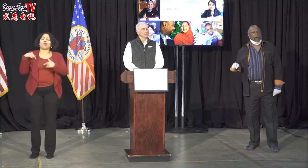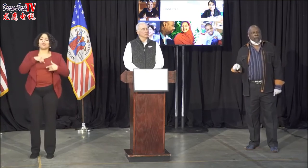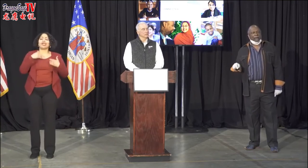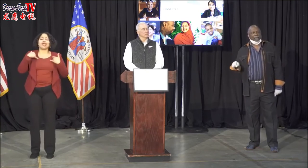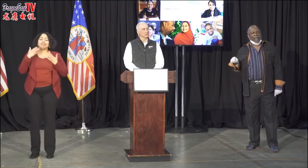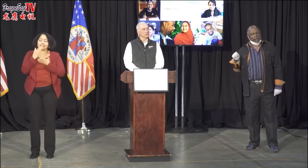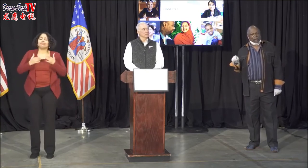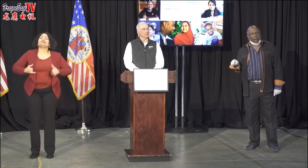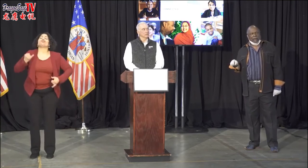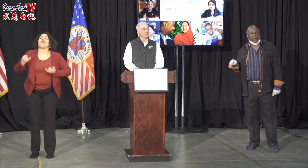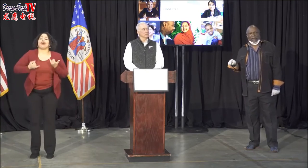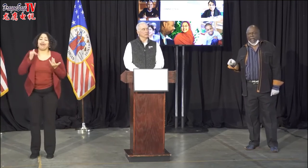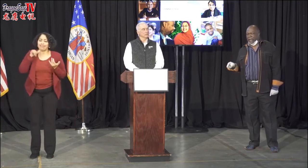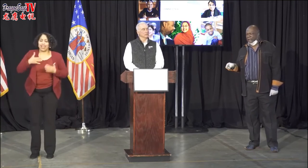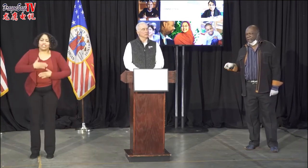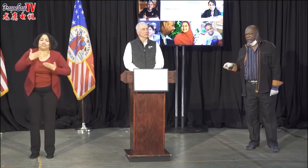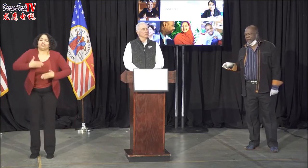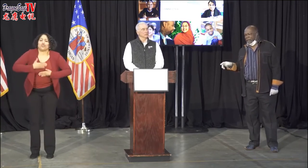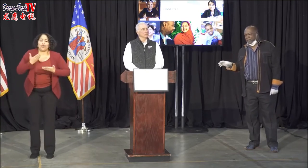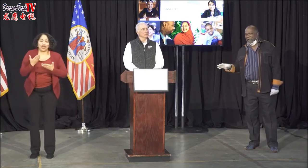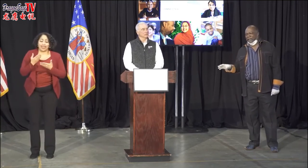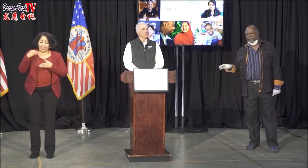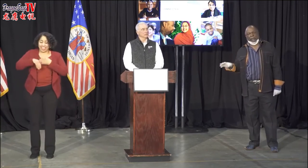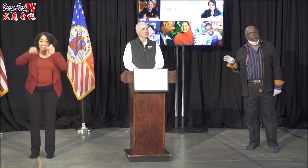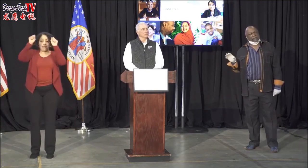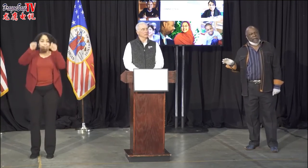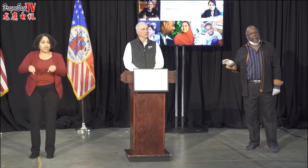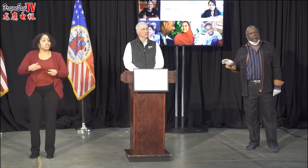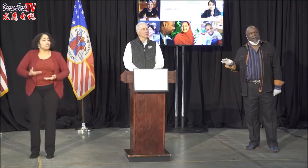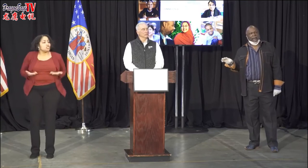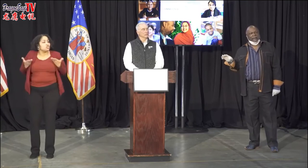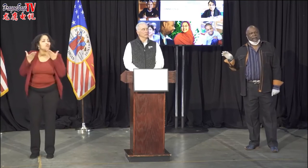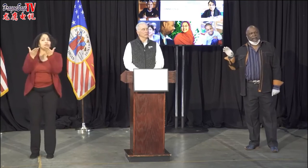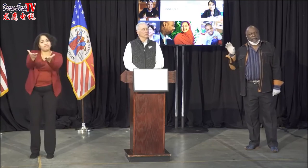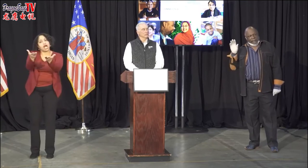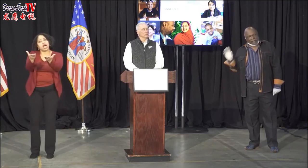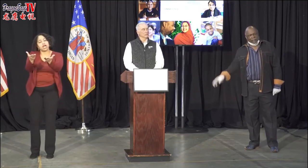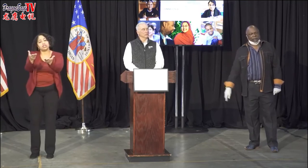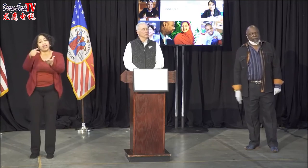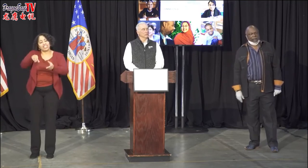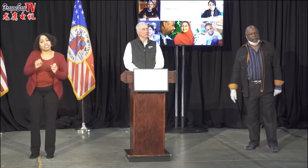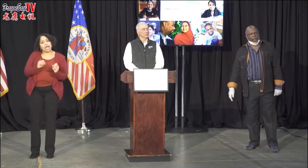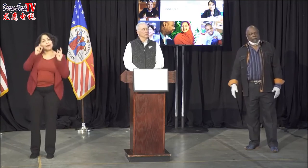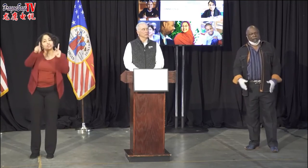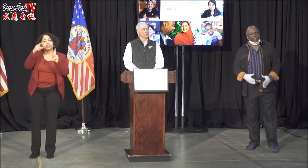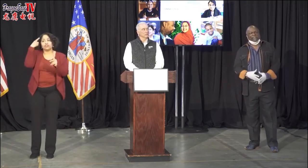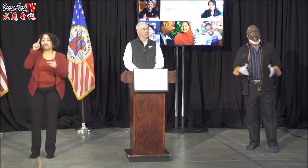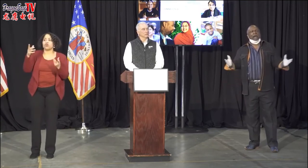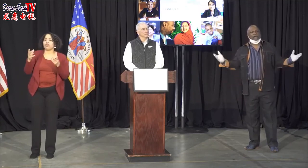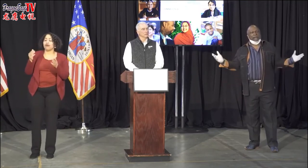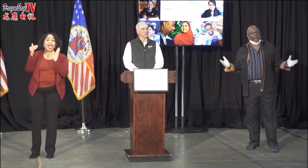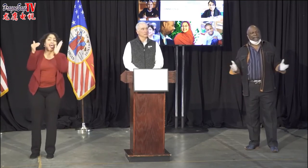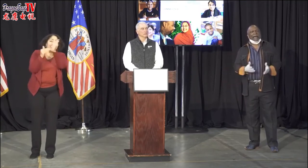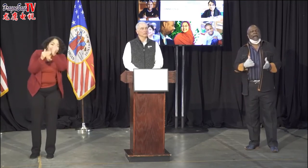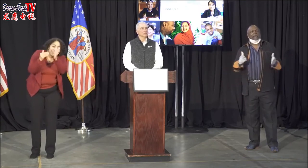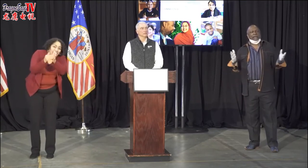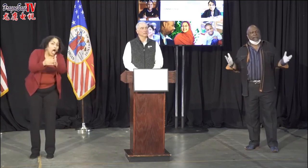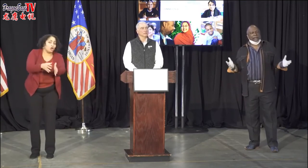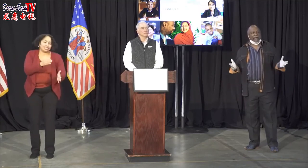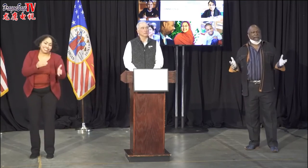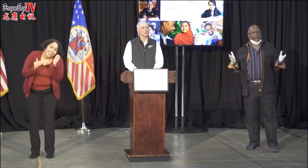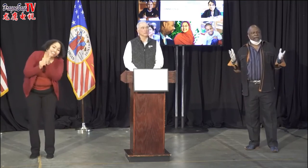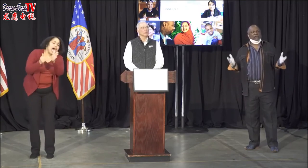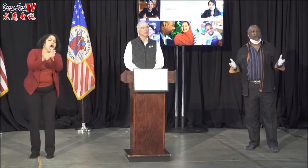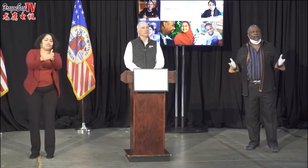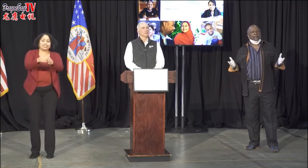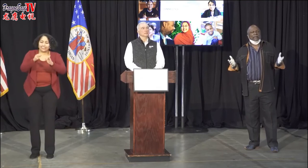we have joy. That joy lies in the ability to provide this opportunity for thousands and